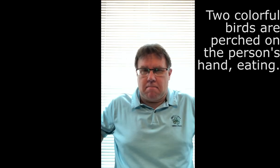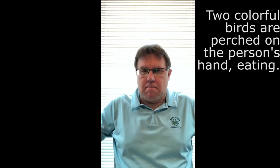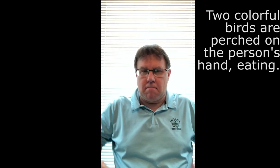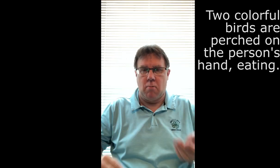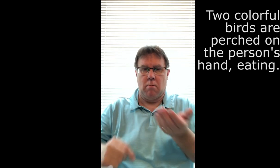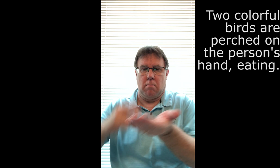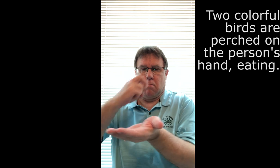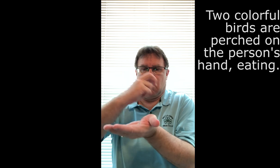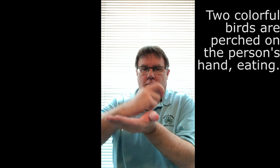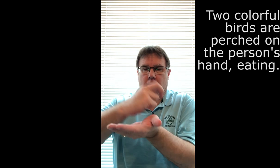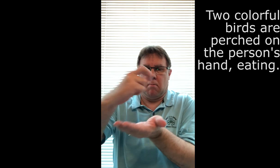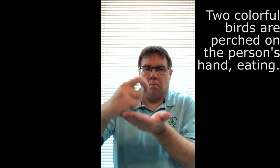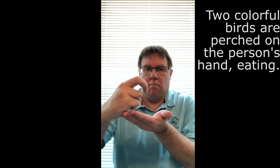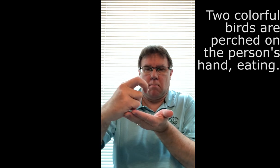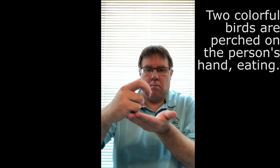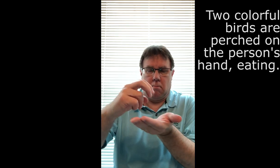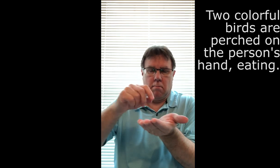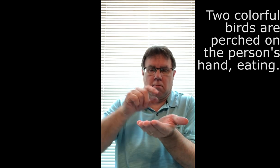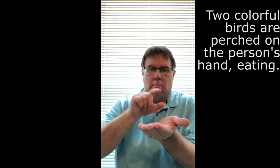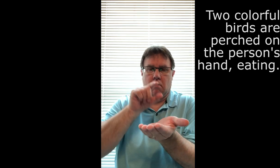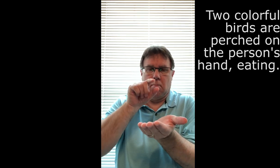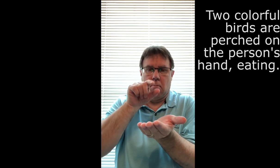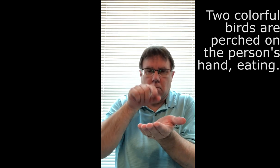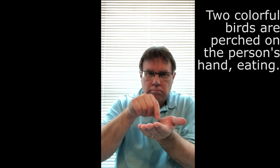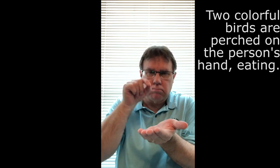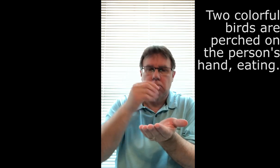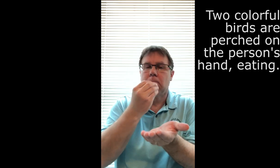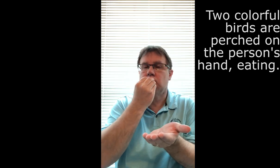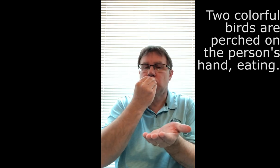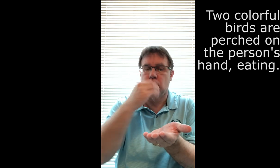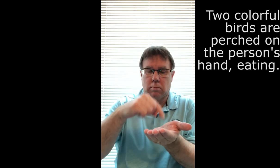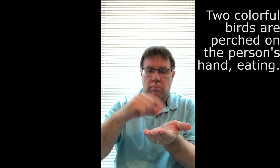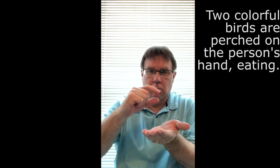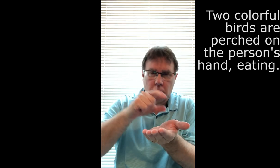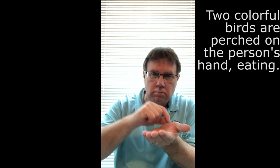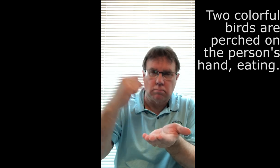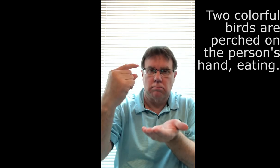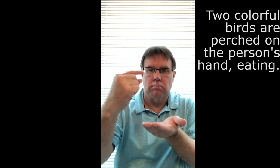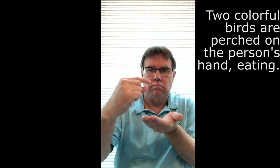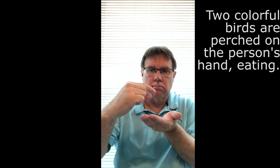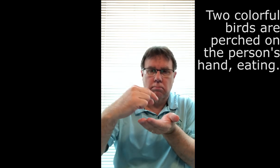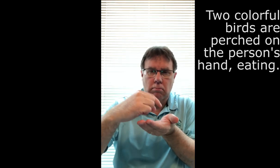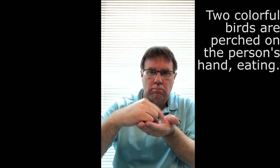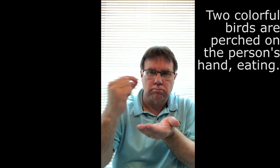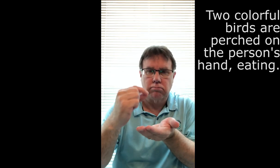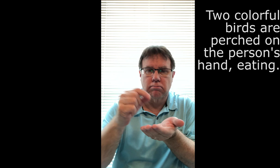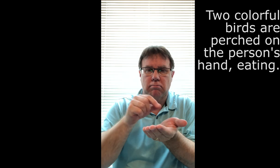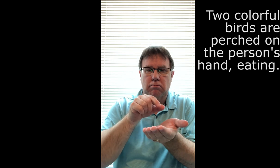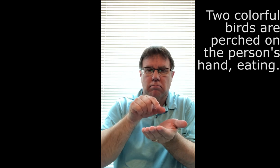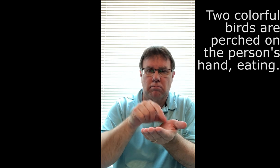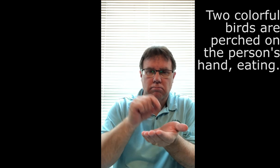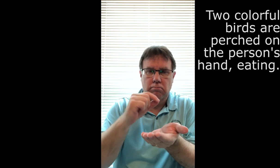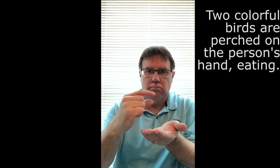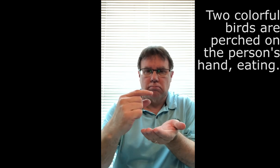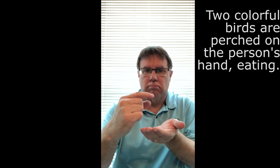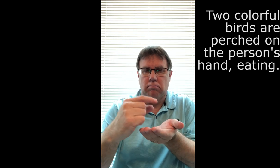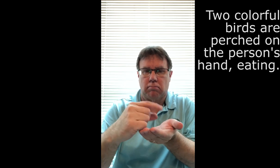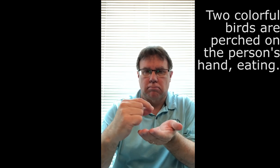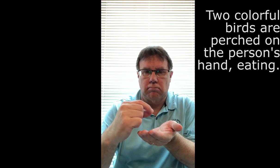bodies, yellow and green and black on their wings, perch on either side of a hand and eat out of it.